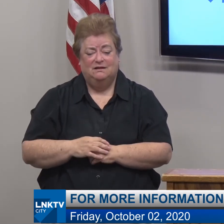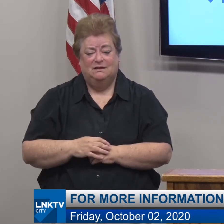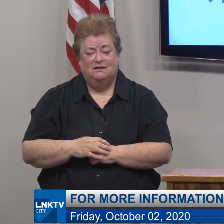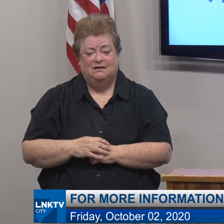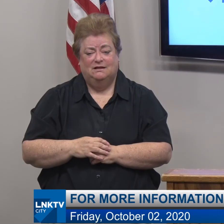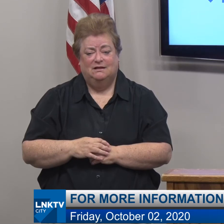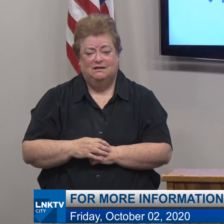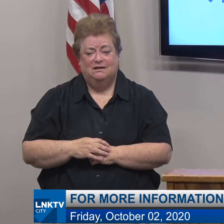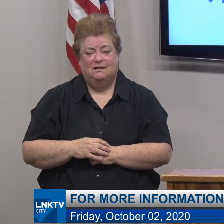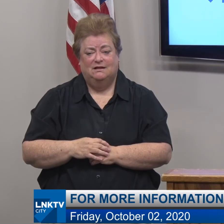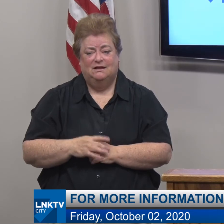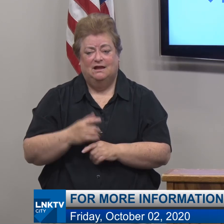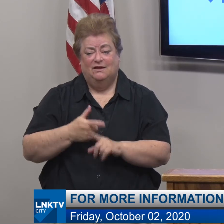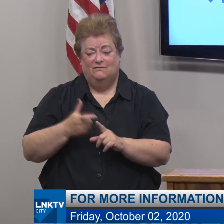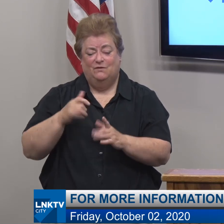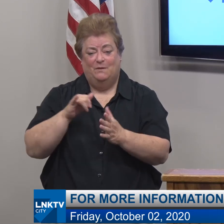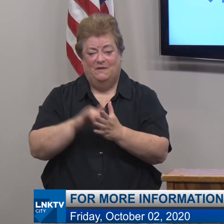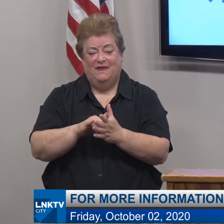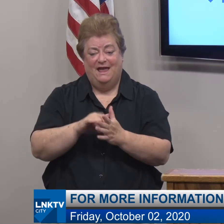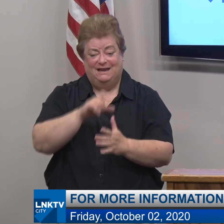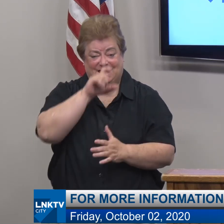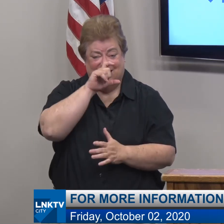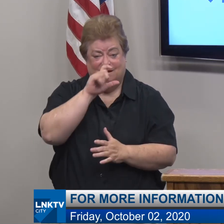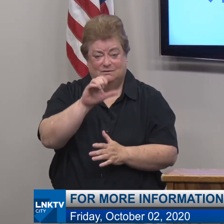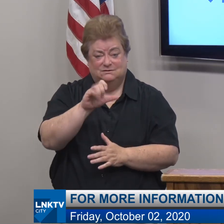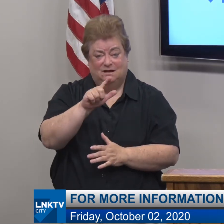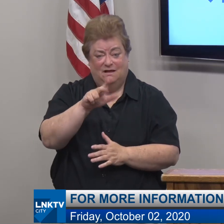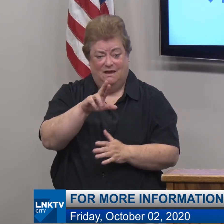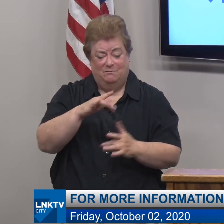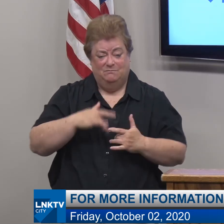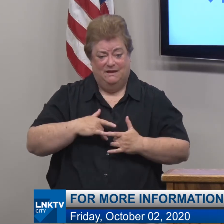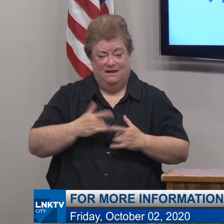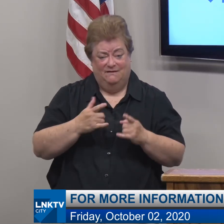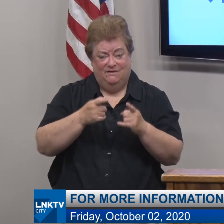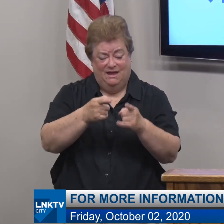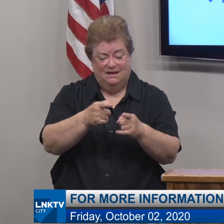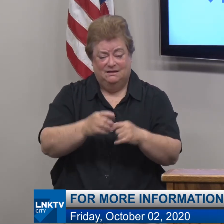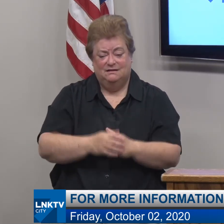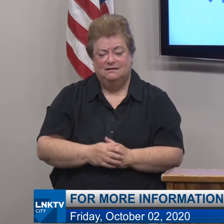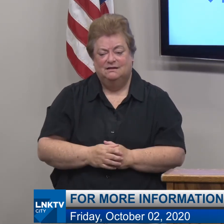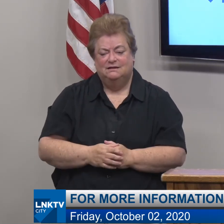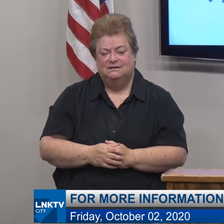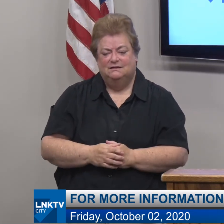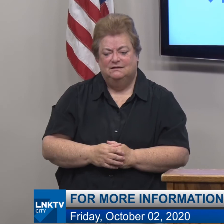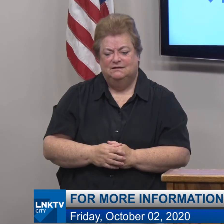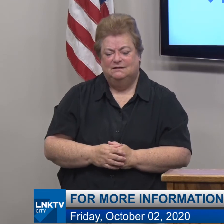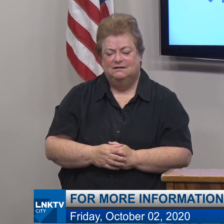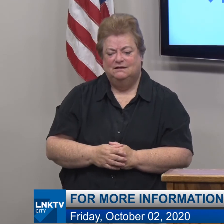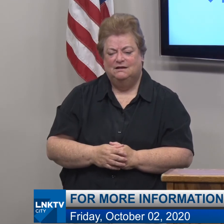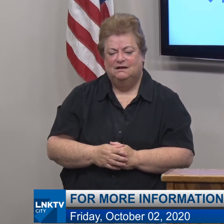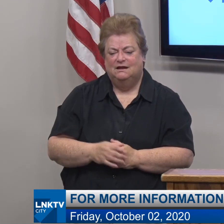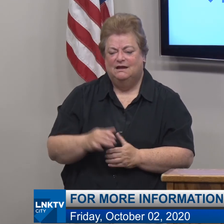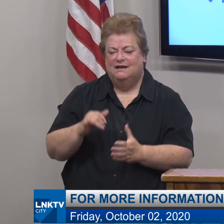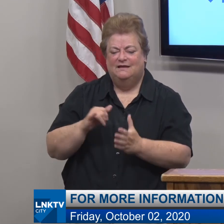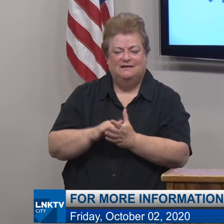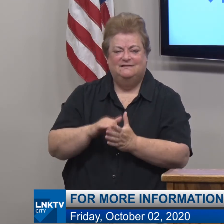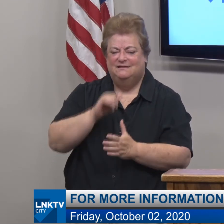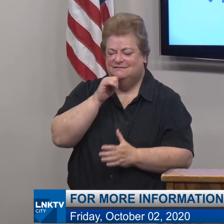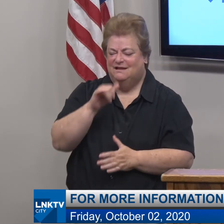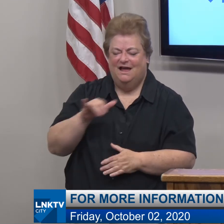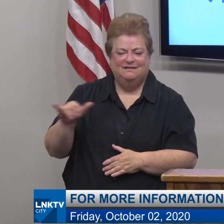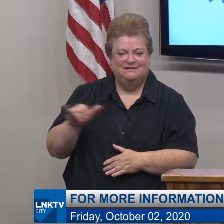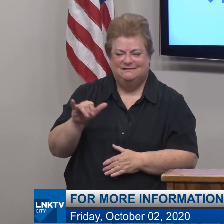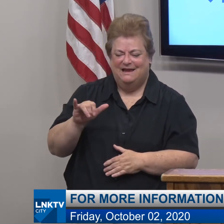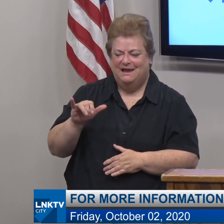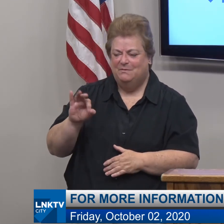at the Eagles Club. And this is not an influenza-like illness. This is